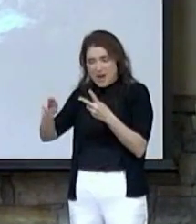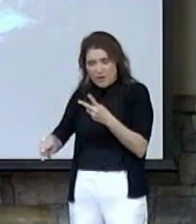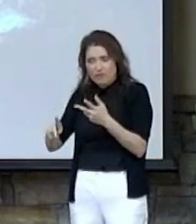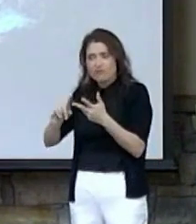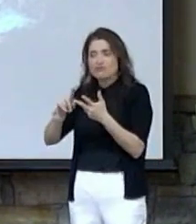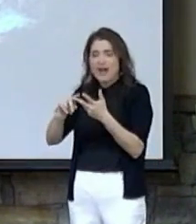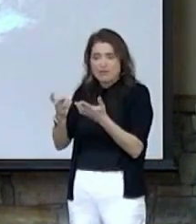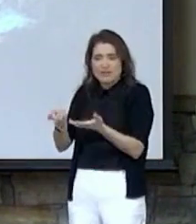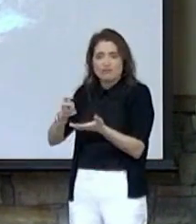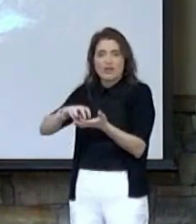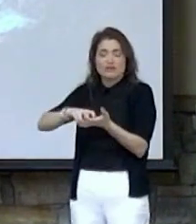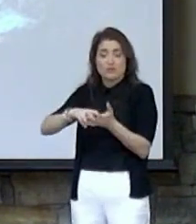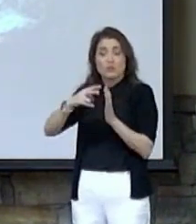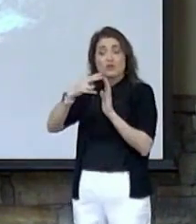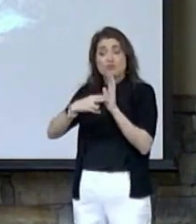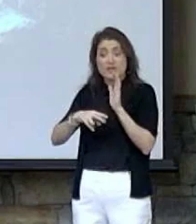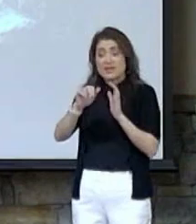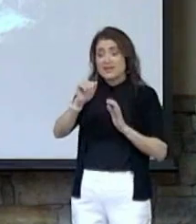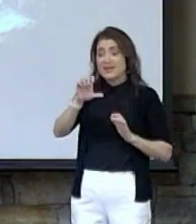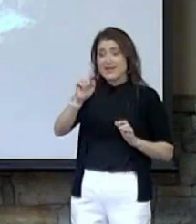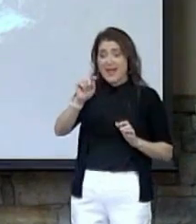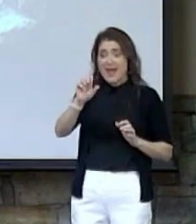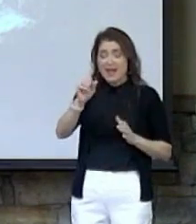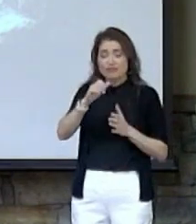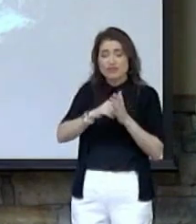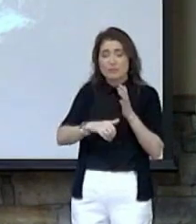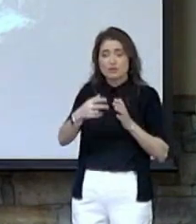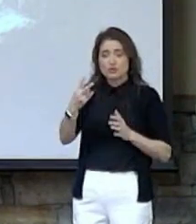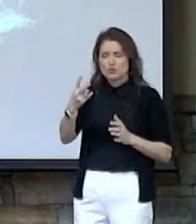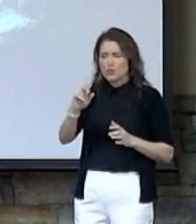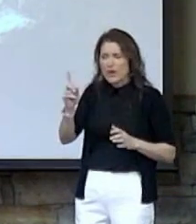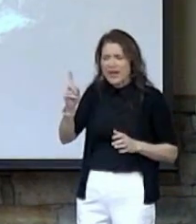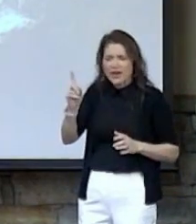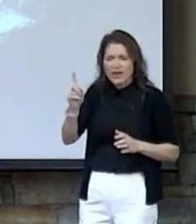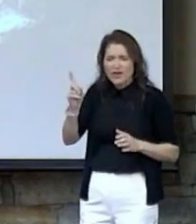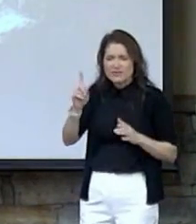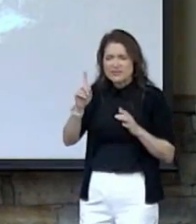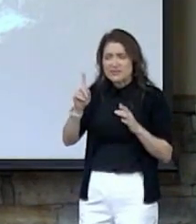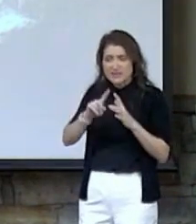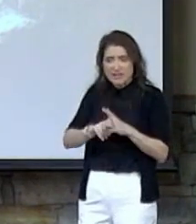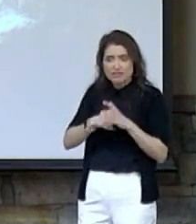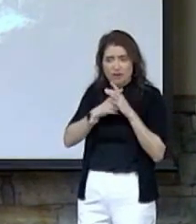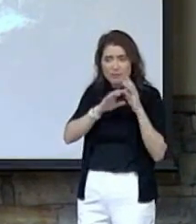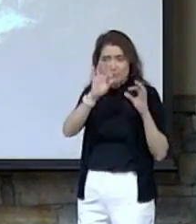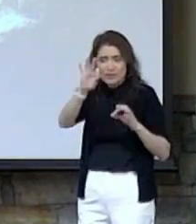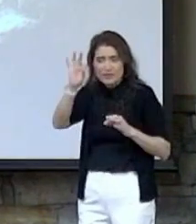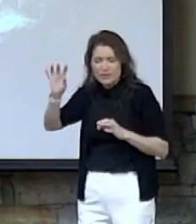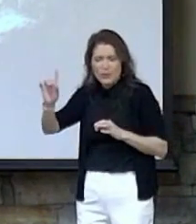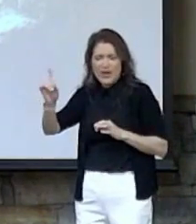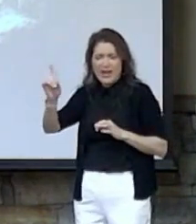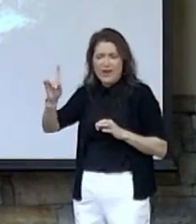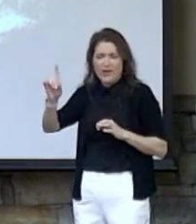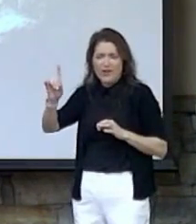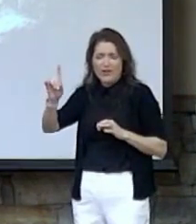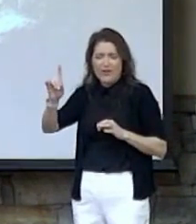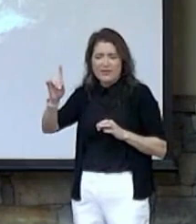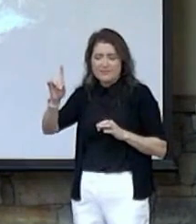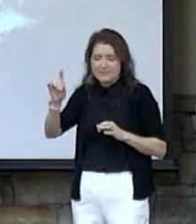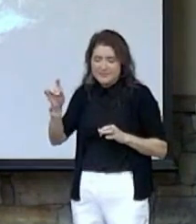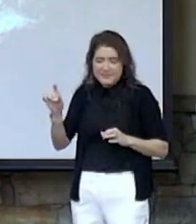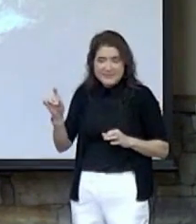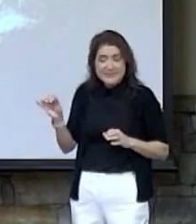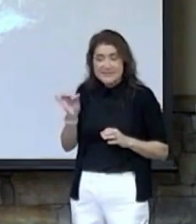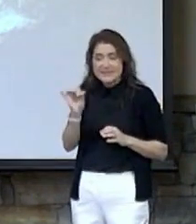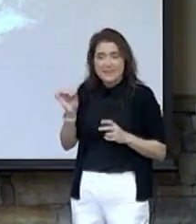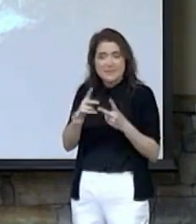it in Acts chapter 2. Where exactly did they begin preaching this message? In the very place